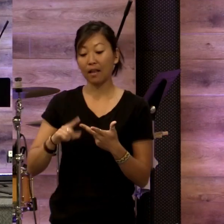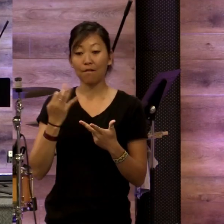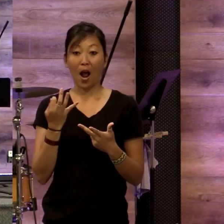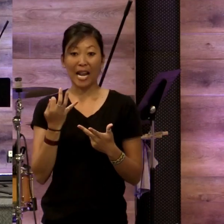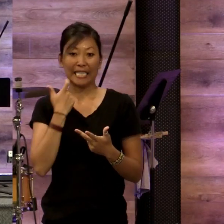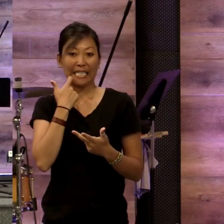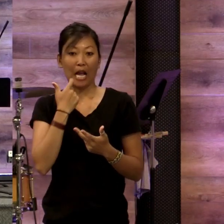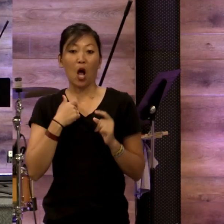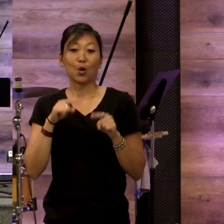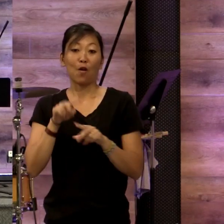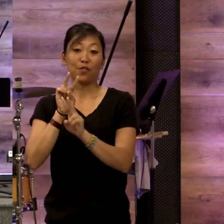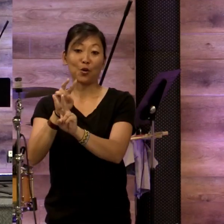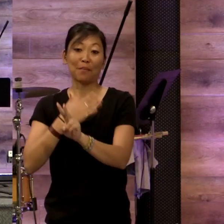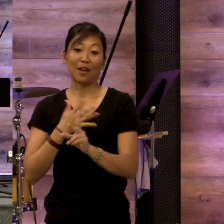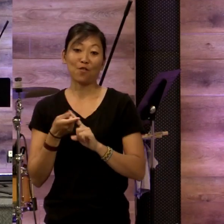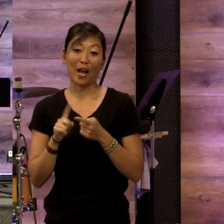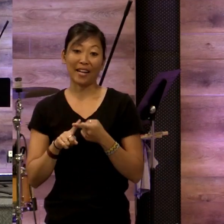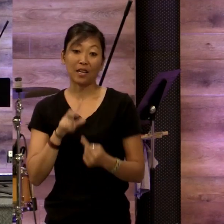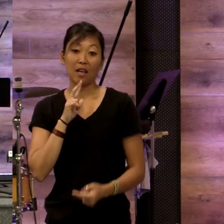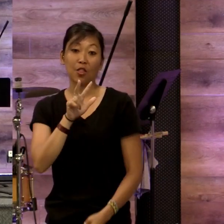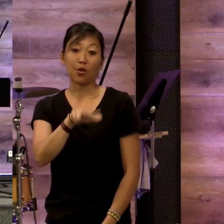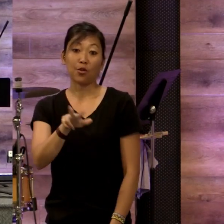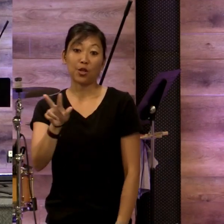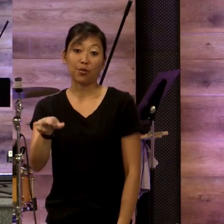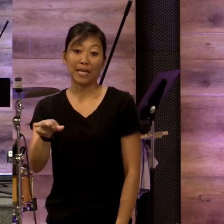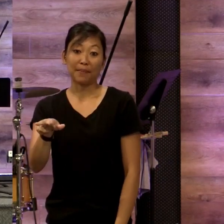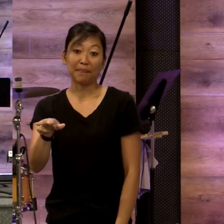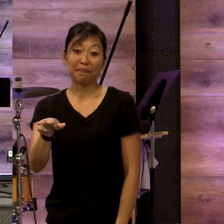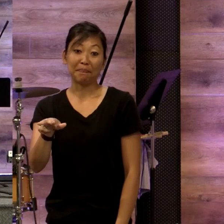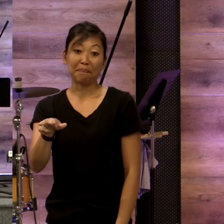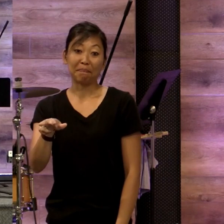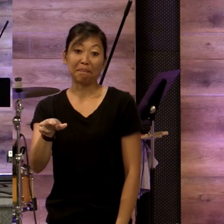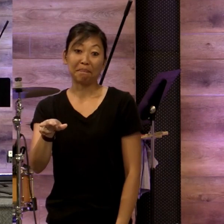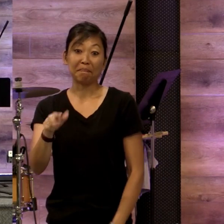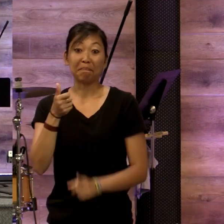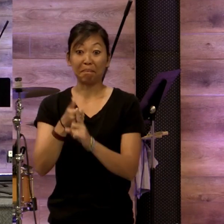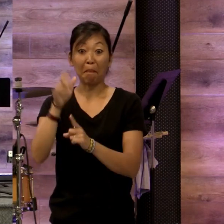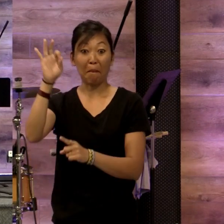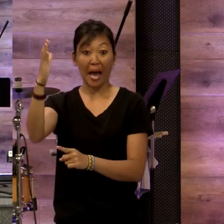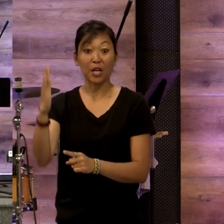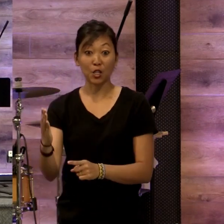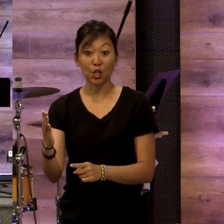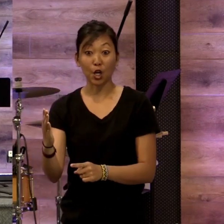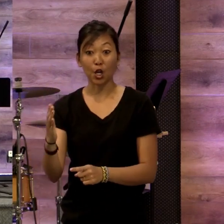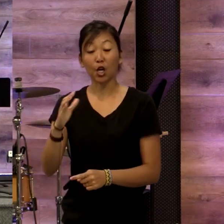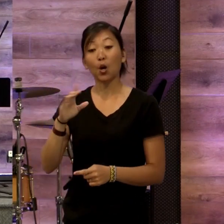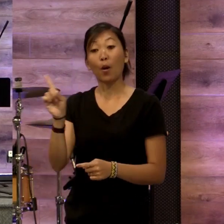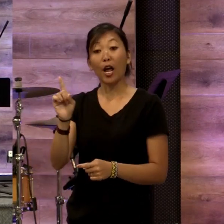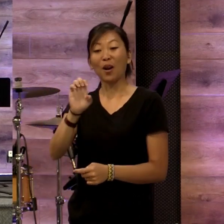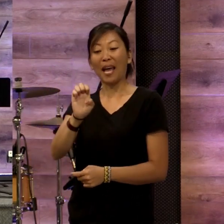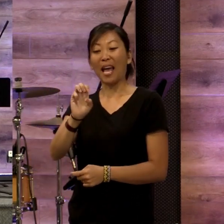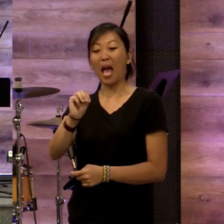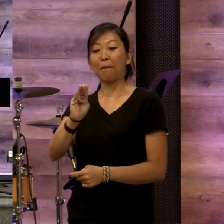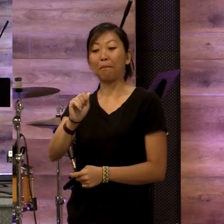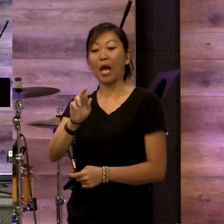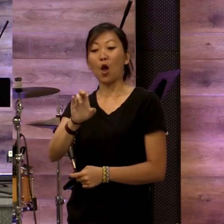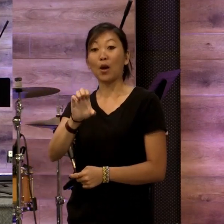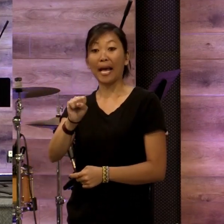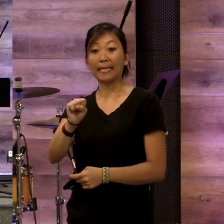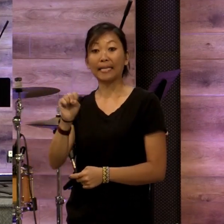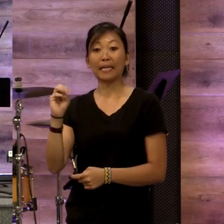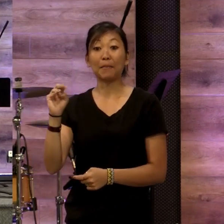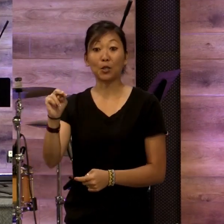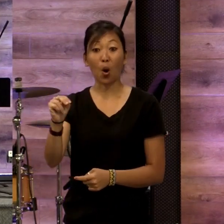funeral of a friend of mine who was 33, a pastor in Embarrass, Minnesota, has 5